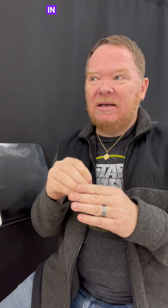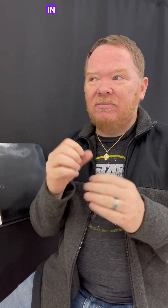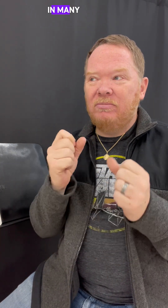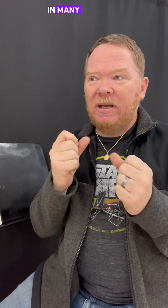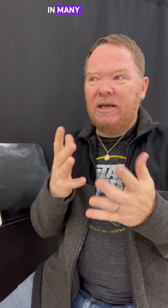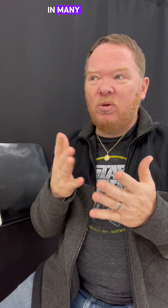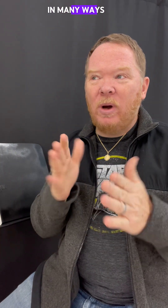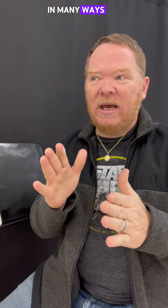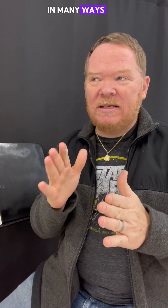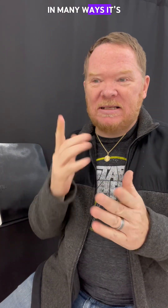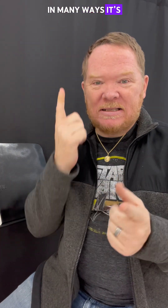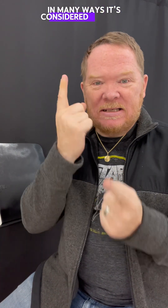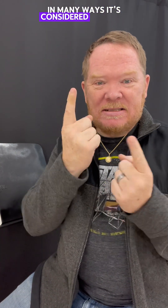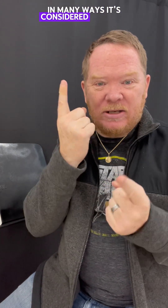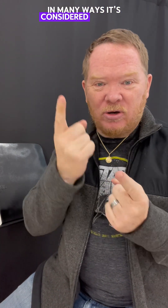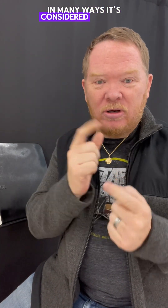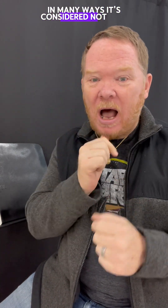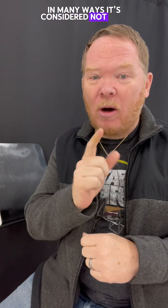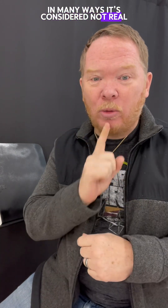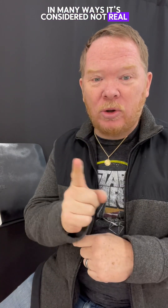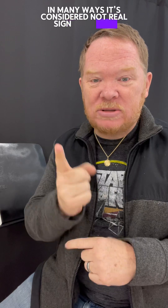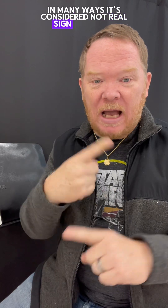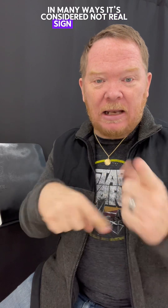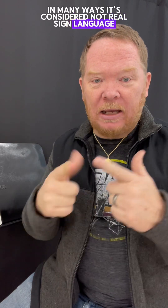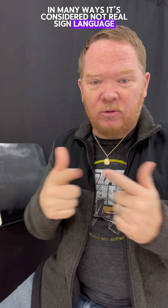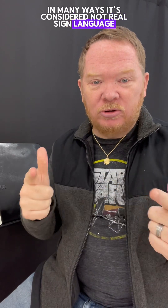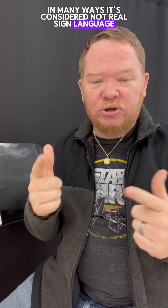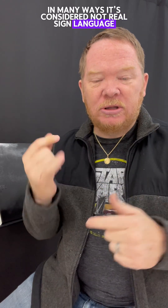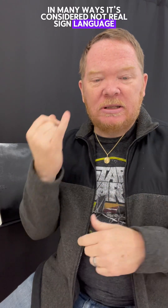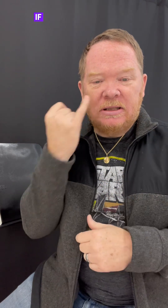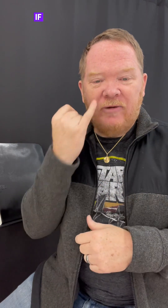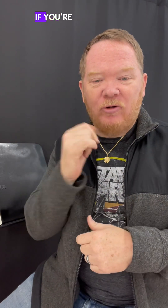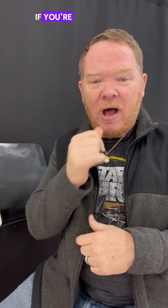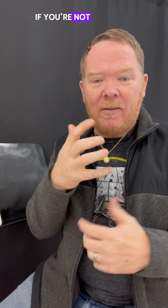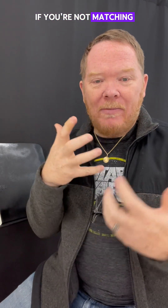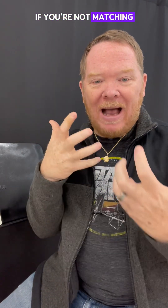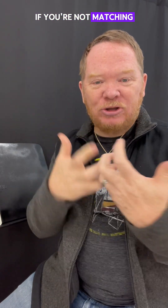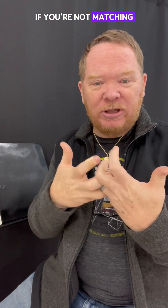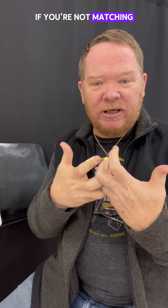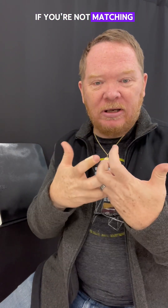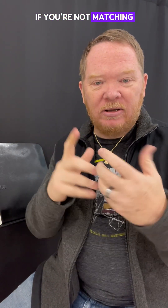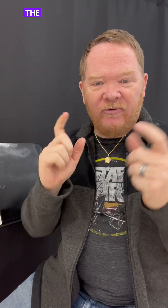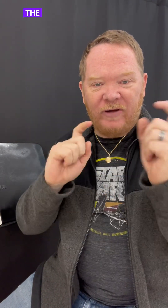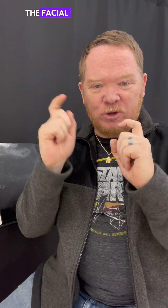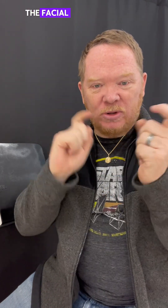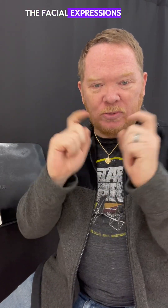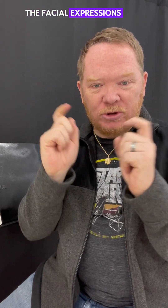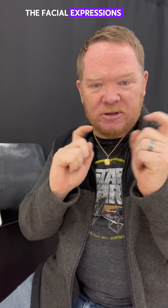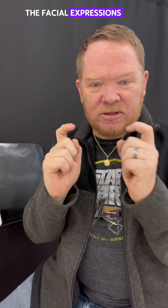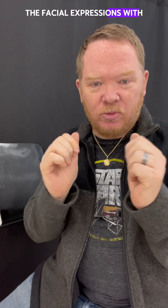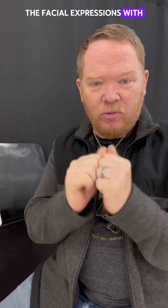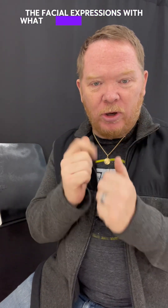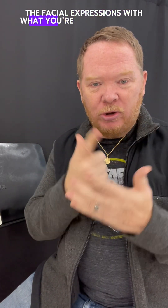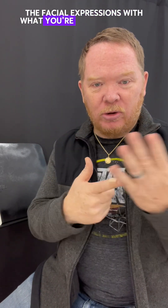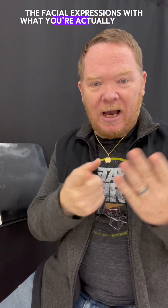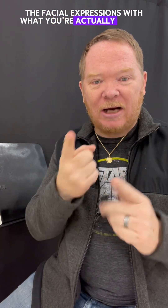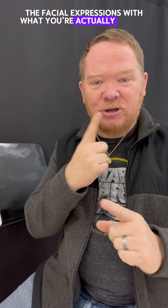In many ways, it's considered not real sign language if you're not matching the facial expressions with what you're actually